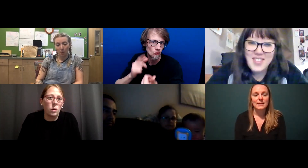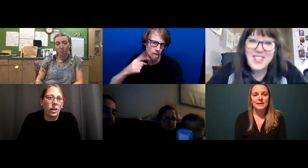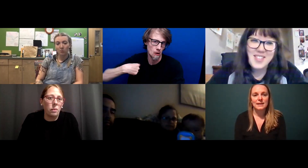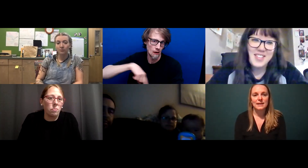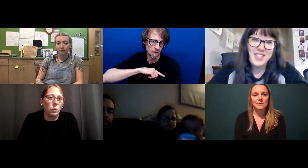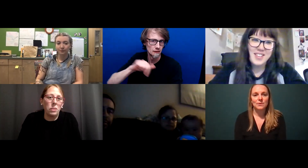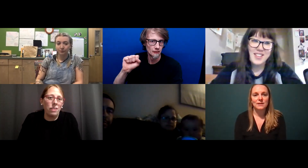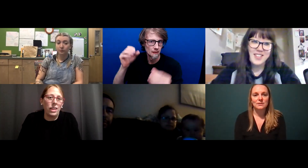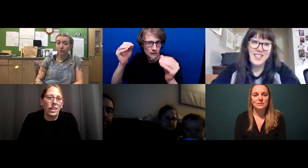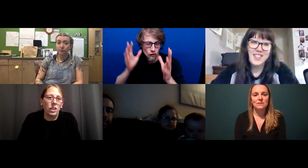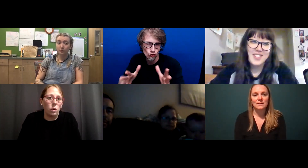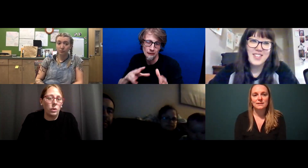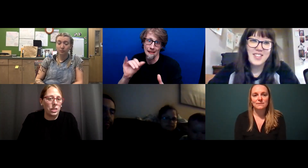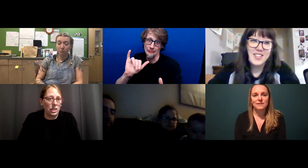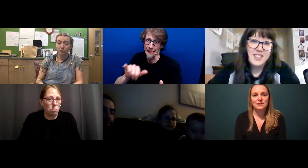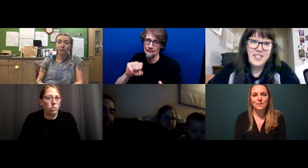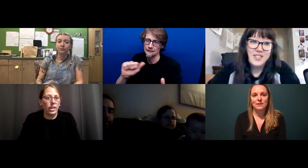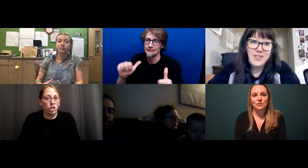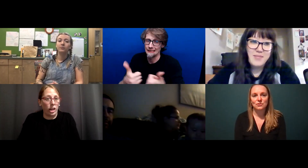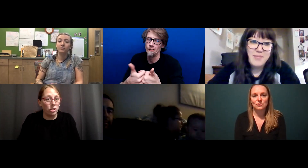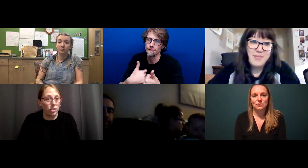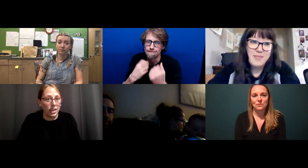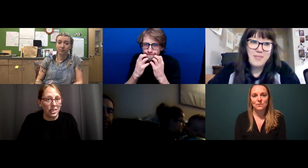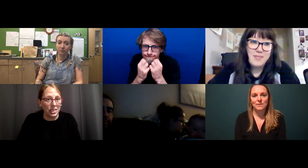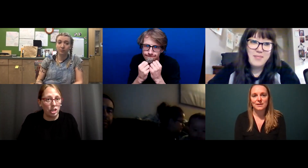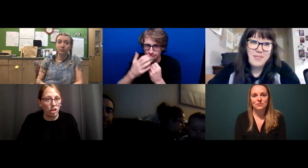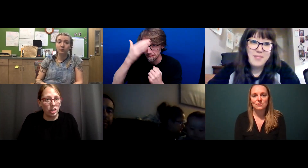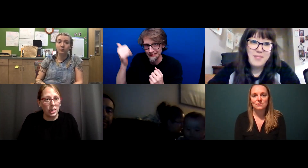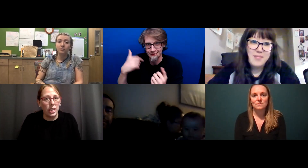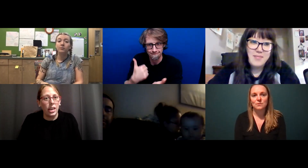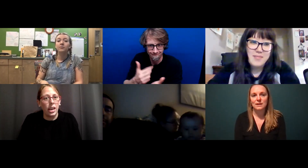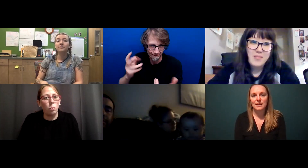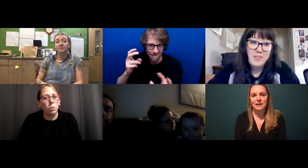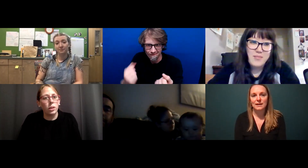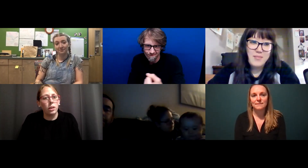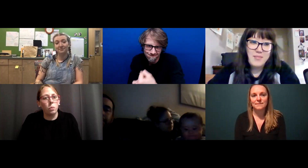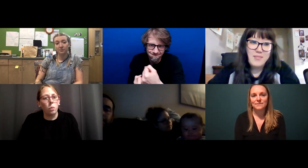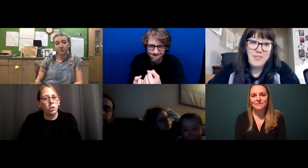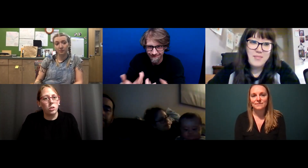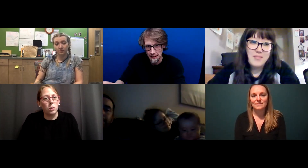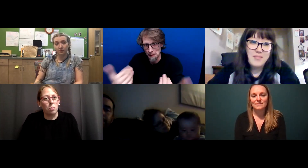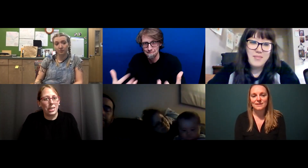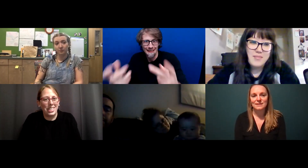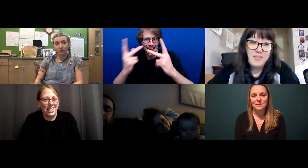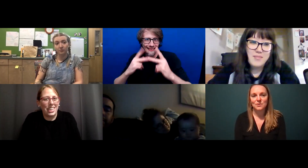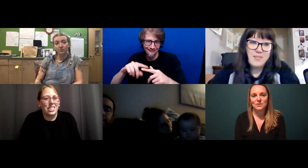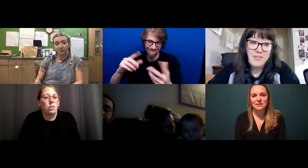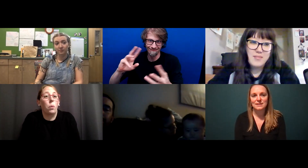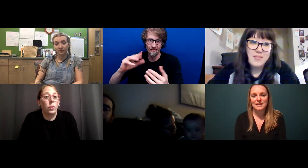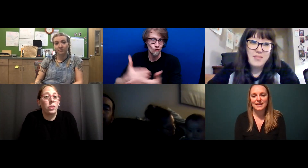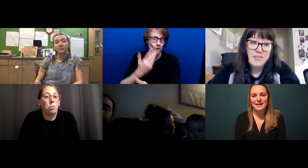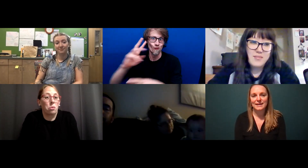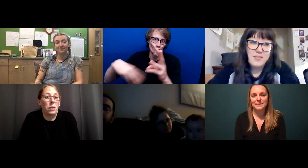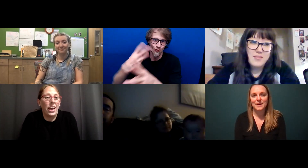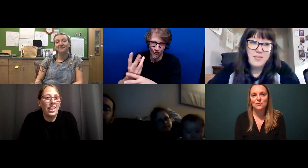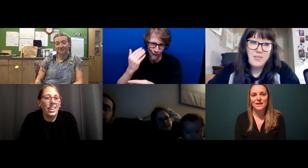so we believe that, it does provide a challenge for us as teachers. And we really want to embrace these kids and support